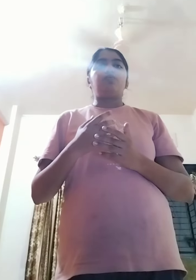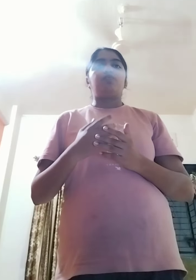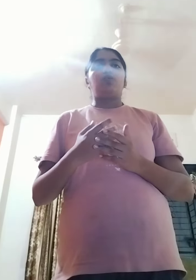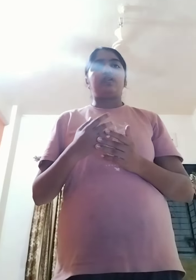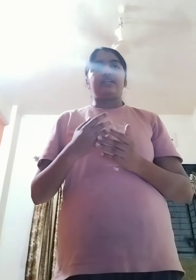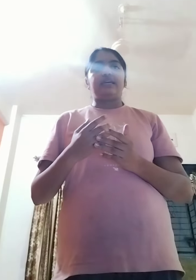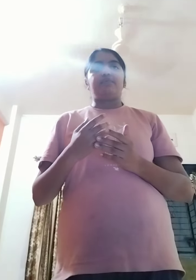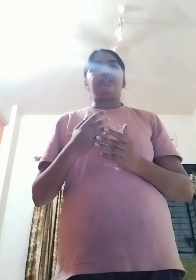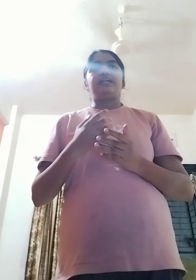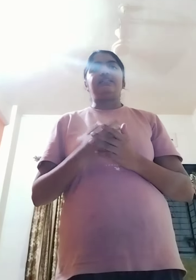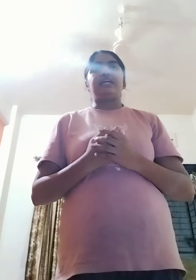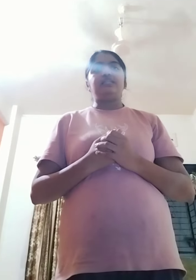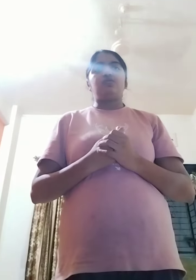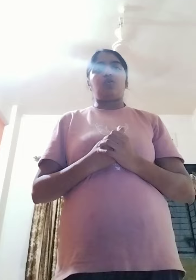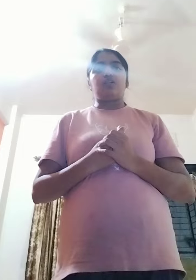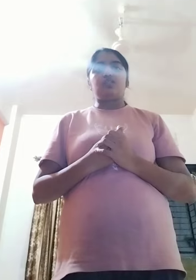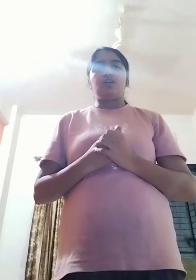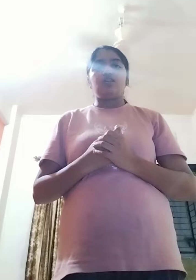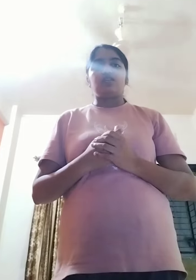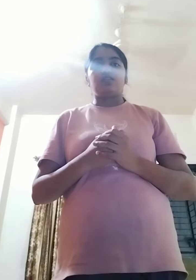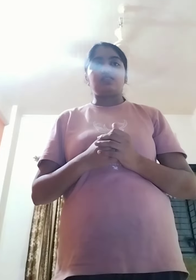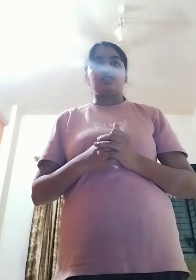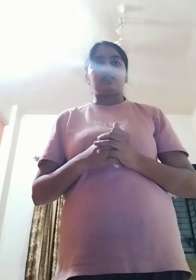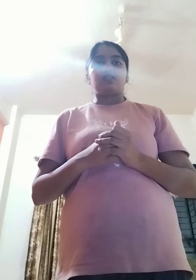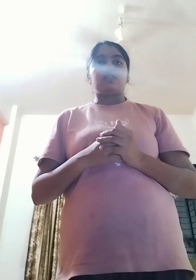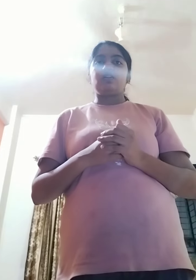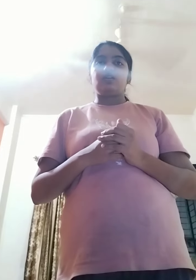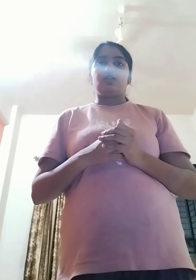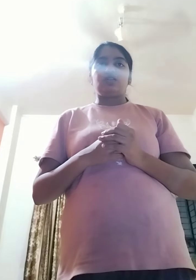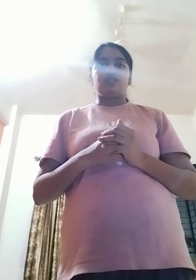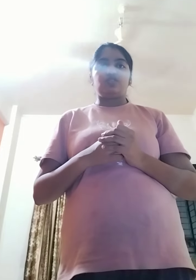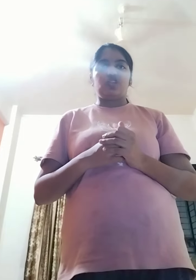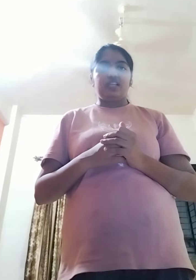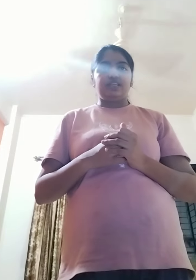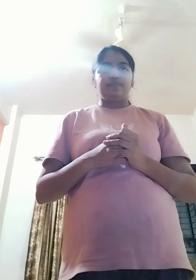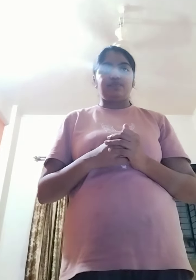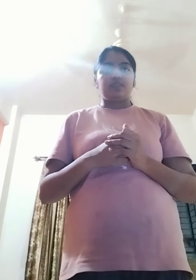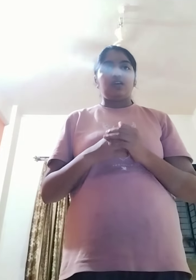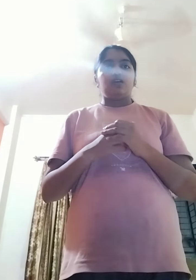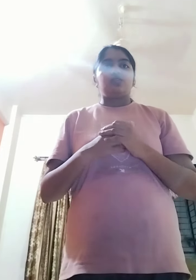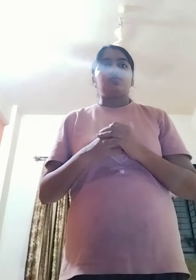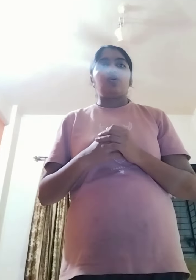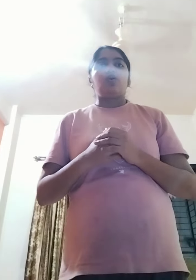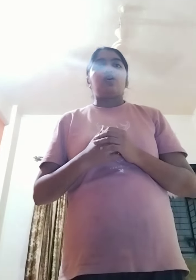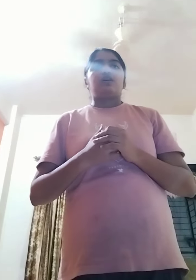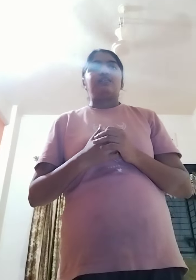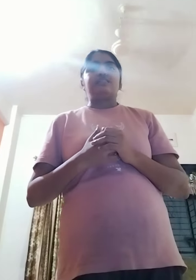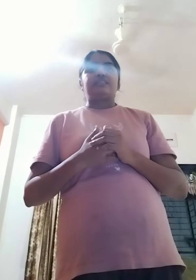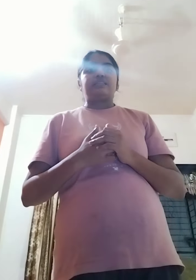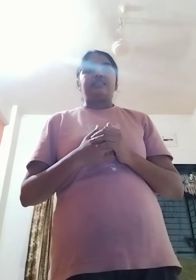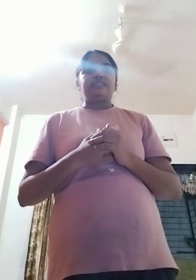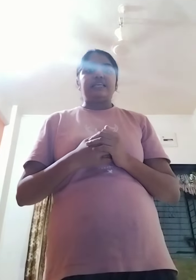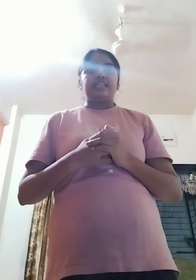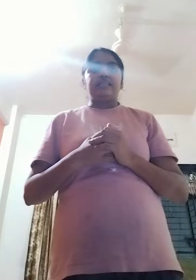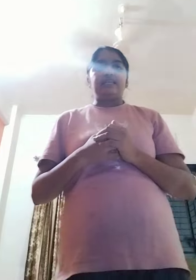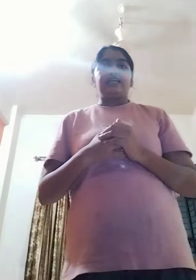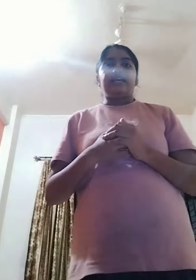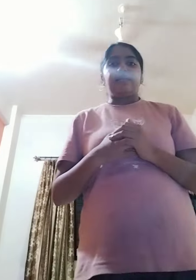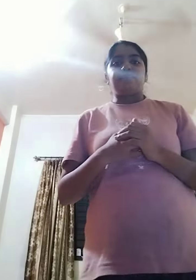more readable, and that is called the constructor chaining. So constructor chaining can be